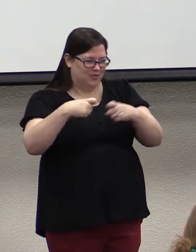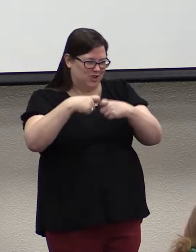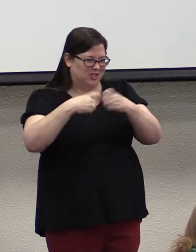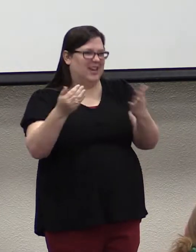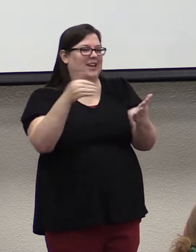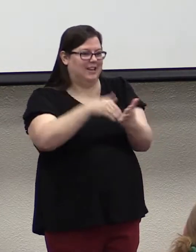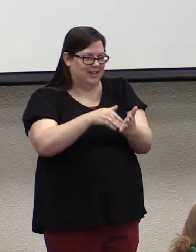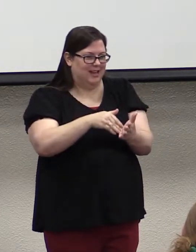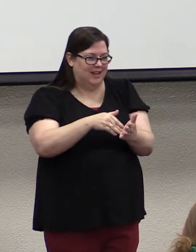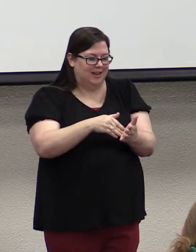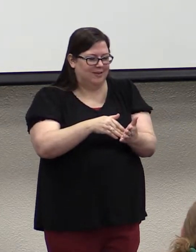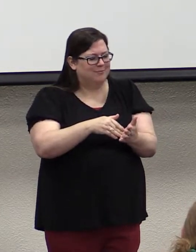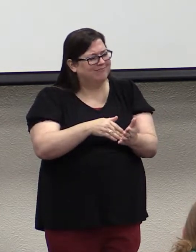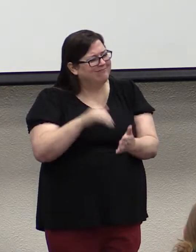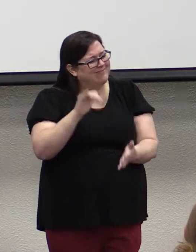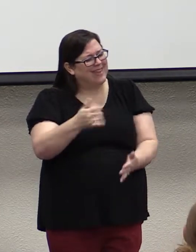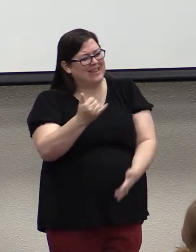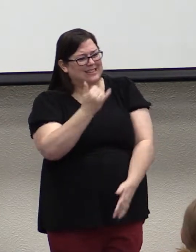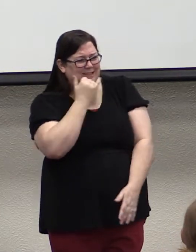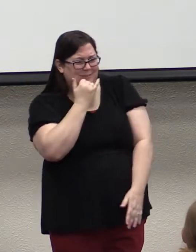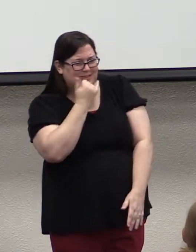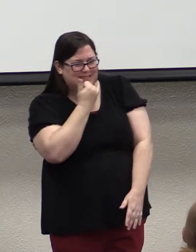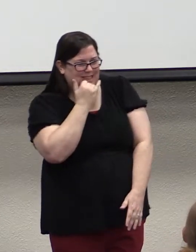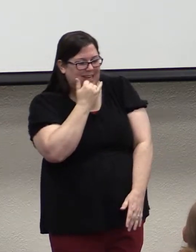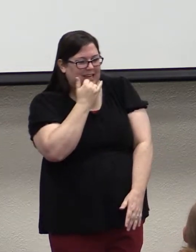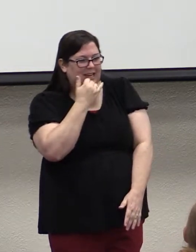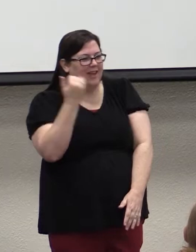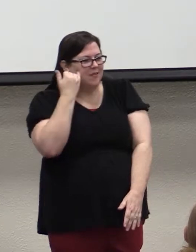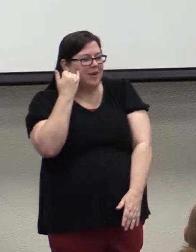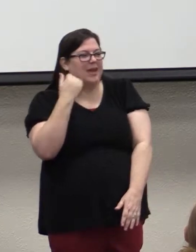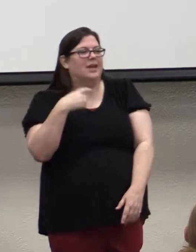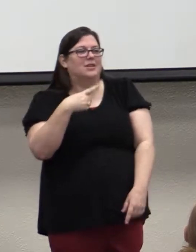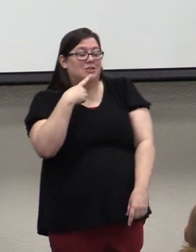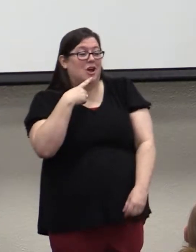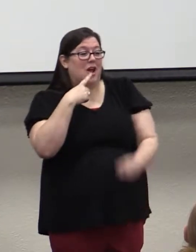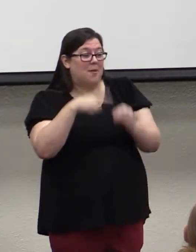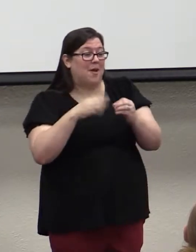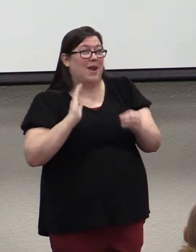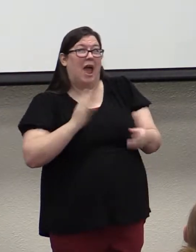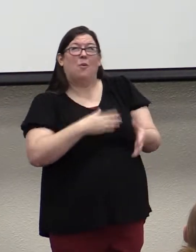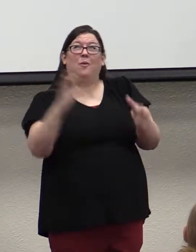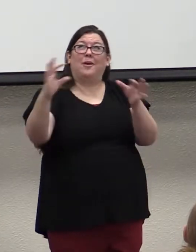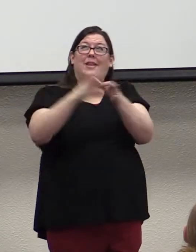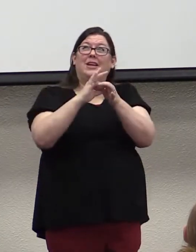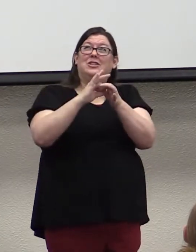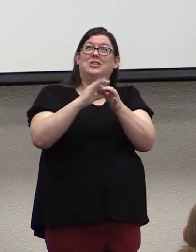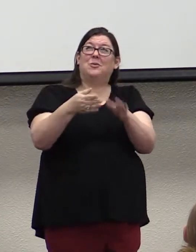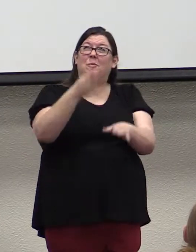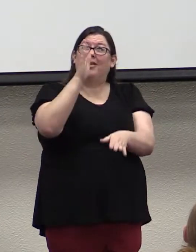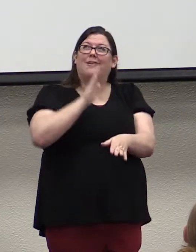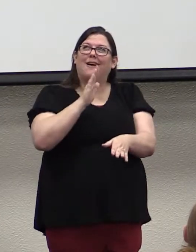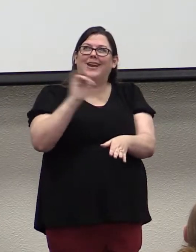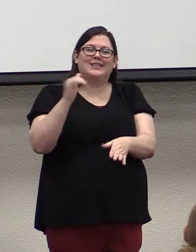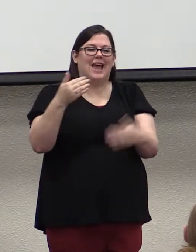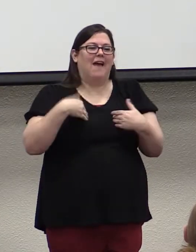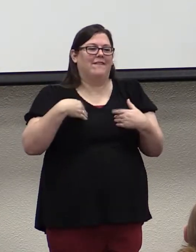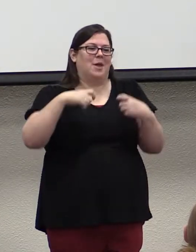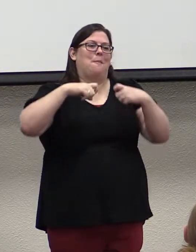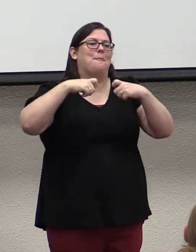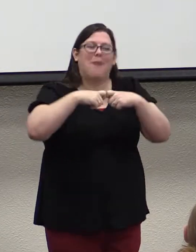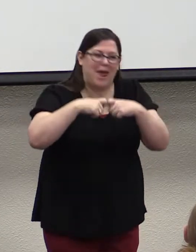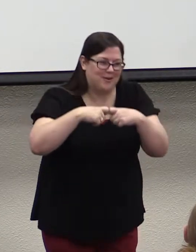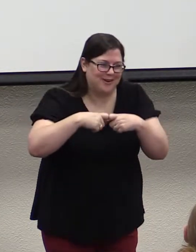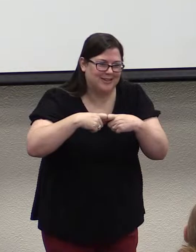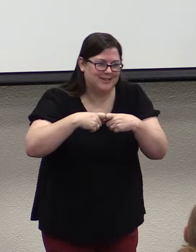our relationship with God, as having batteries. I don't think it's batteries that can be uncharged